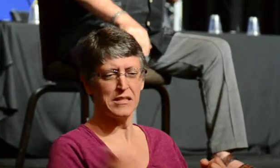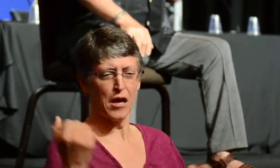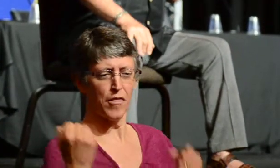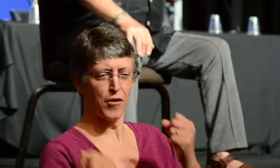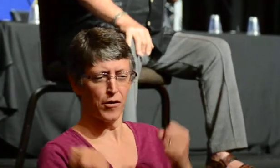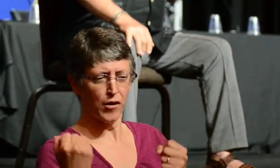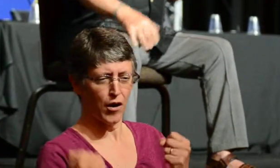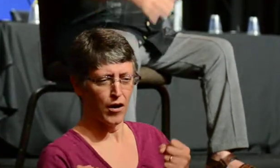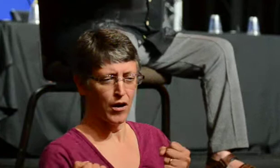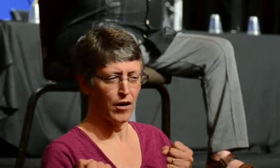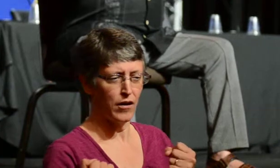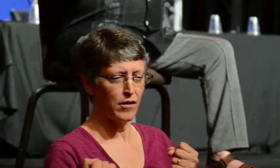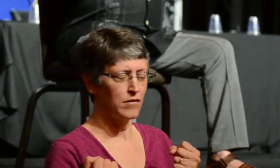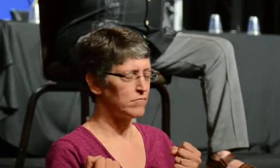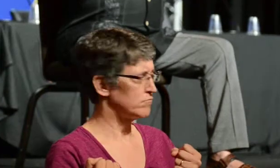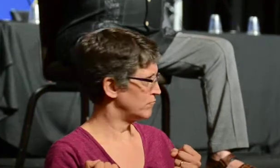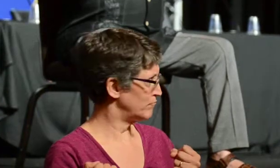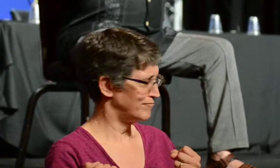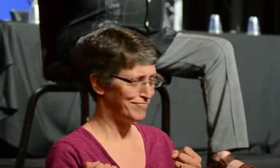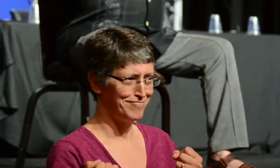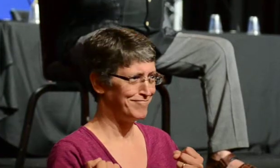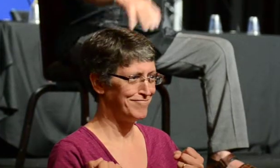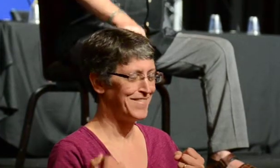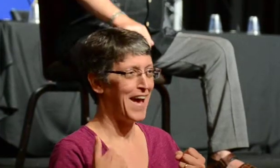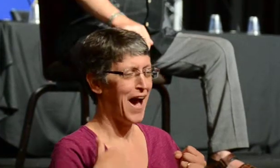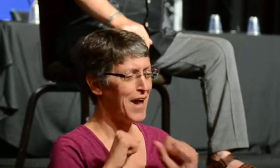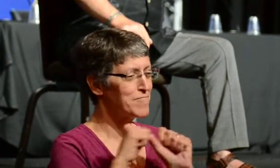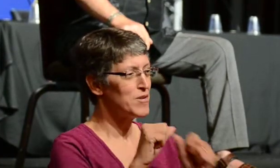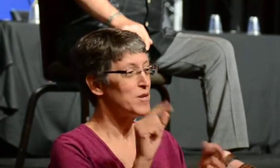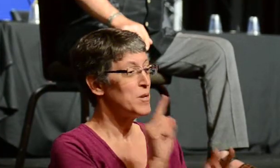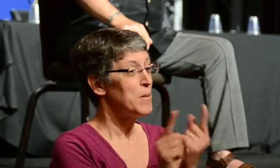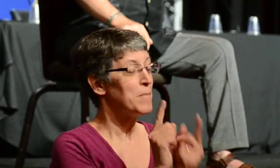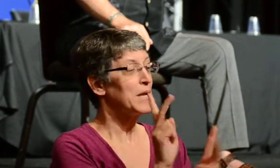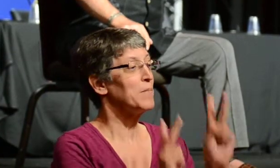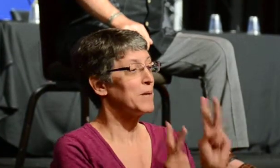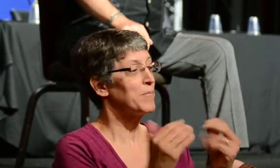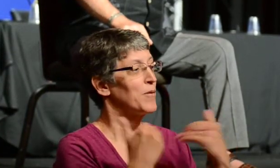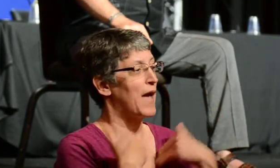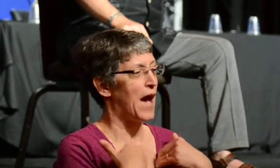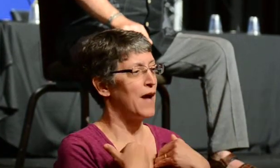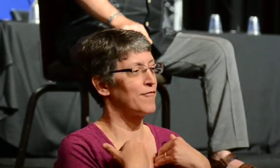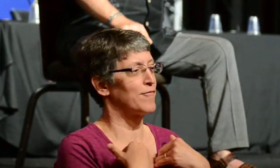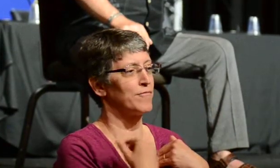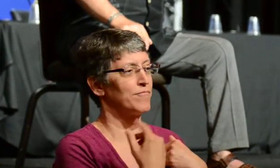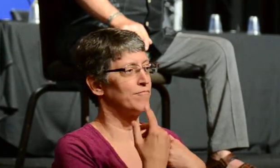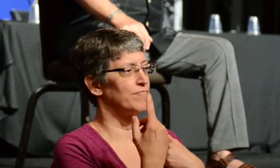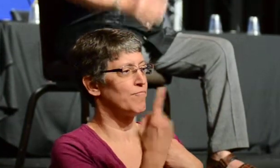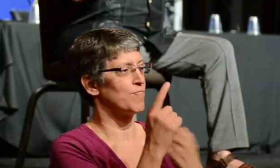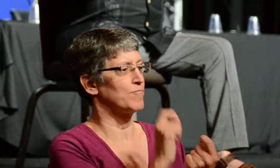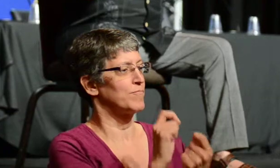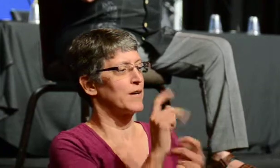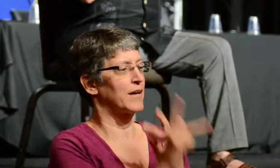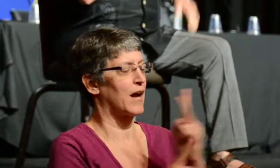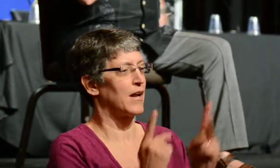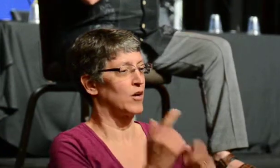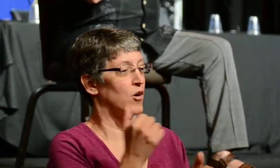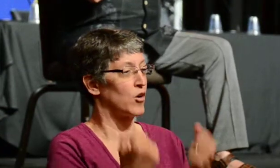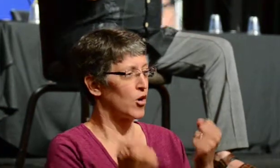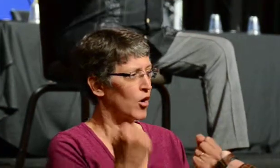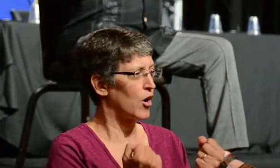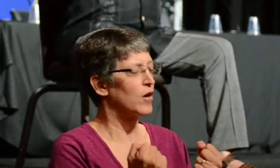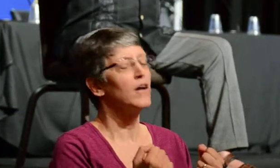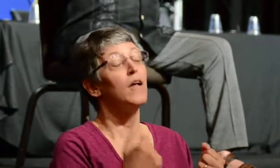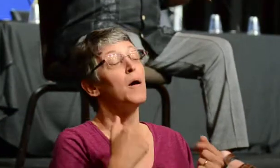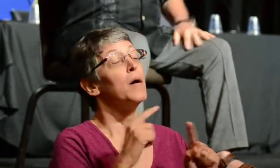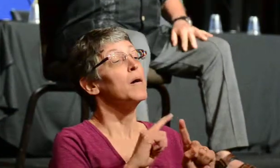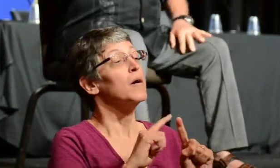of the car you're driving. I keep meeting people with sciatica pain. I got a bit of a sciatica.